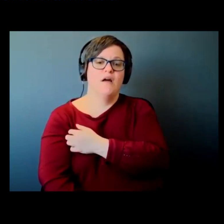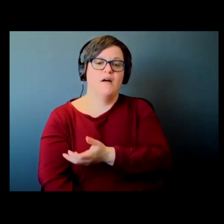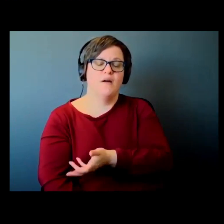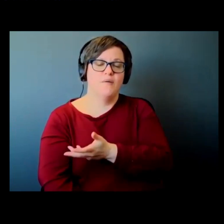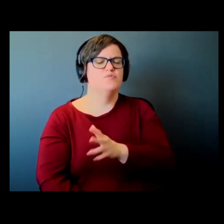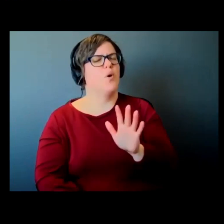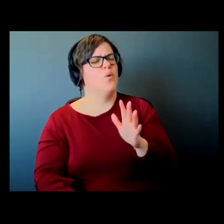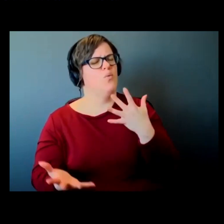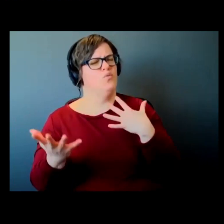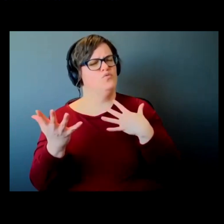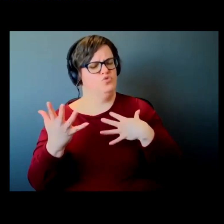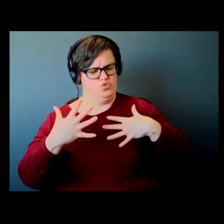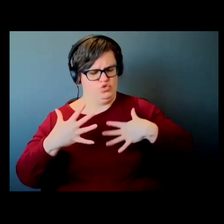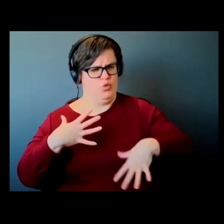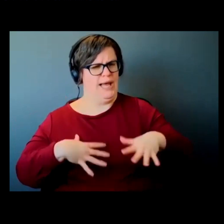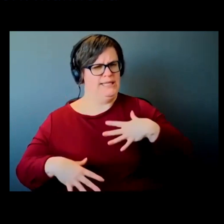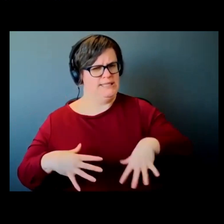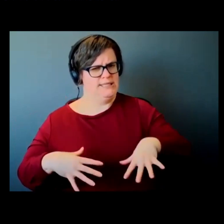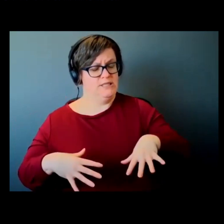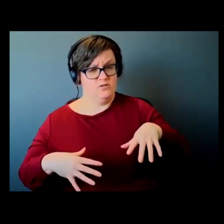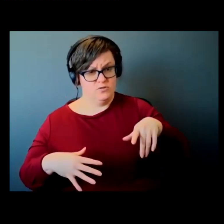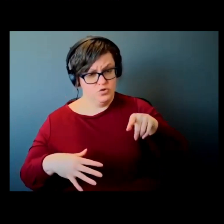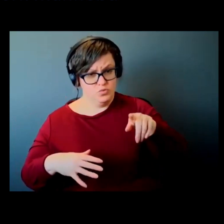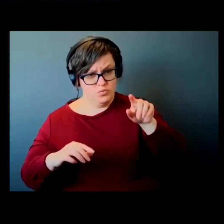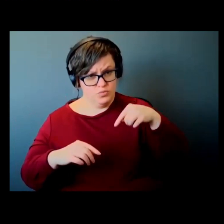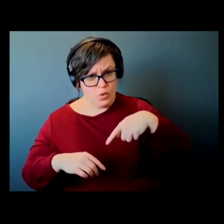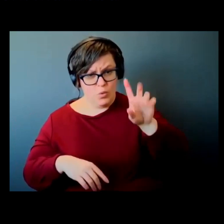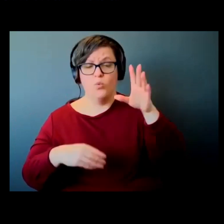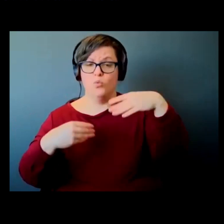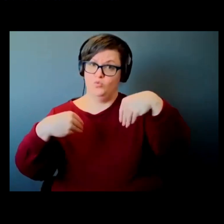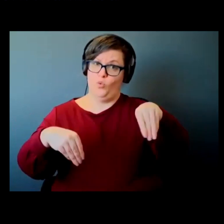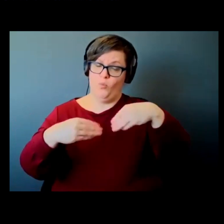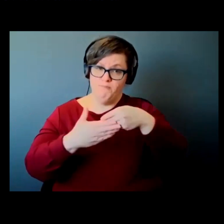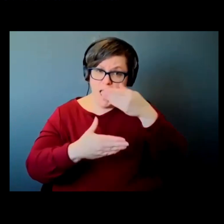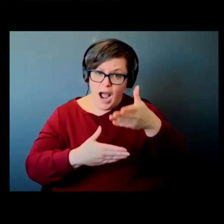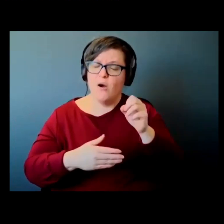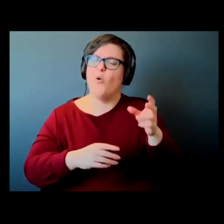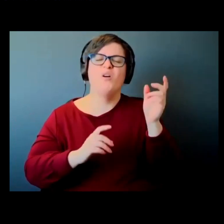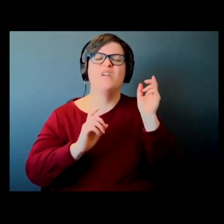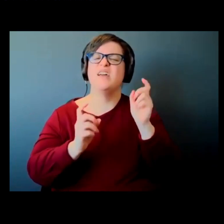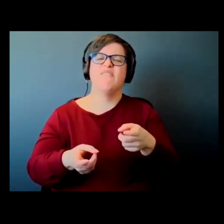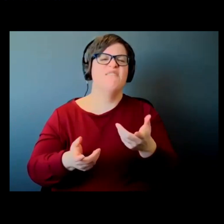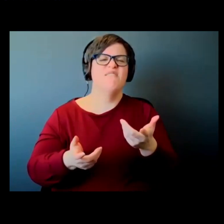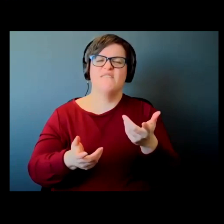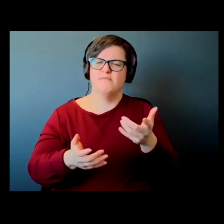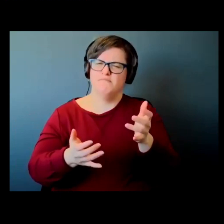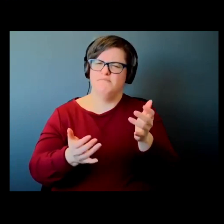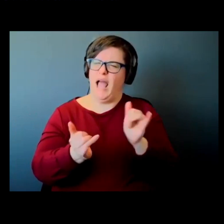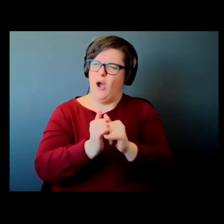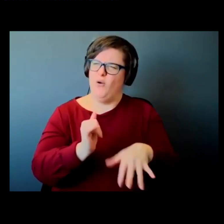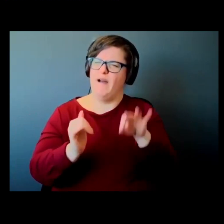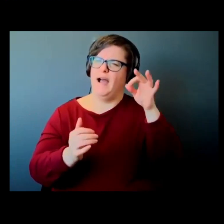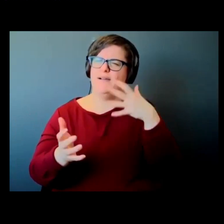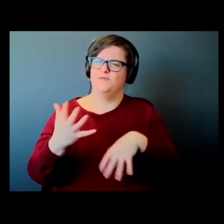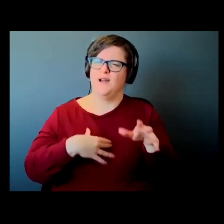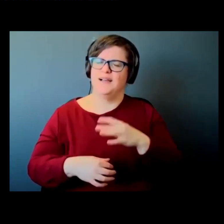did you buy it in a store? Was it gifted to you? How did it find you? Well,